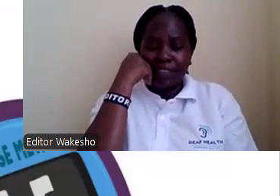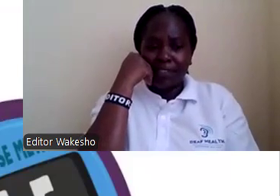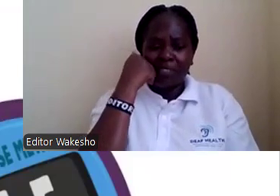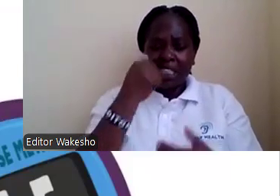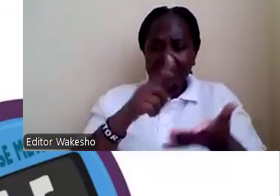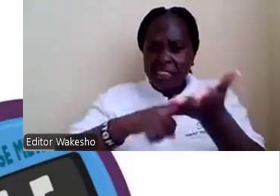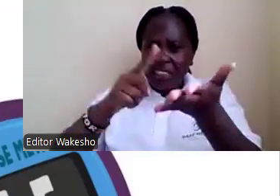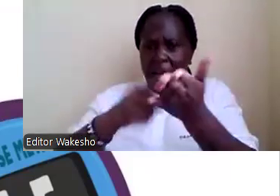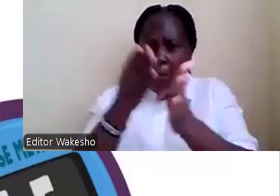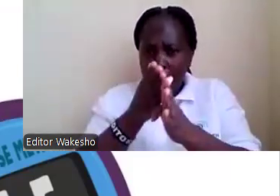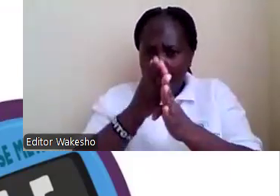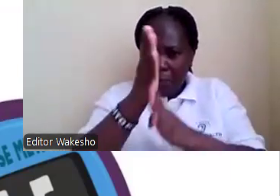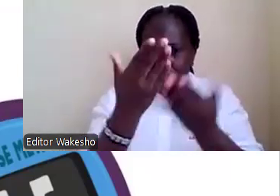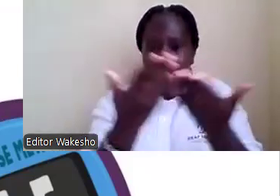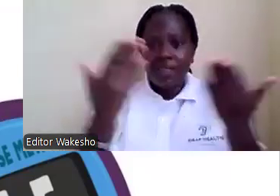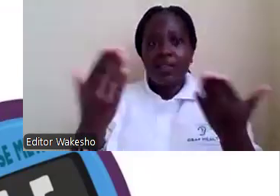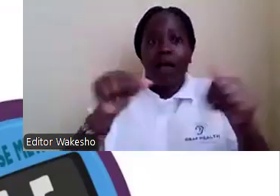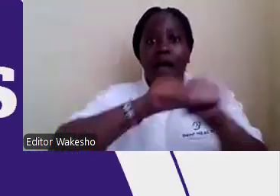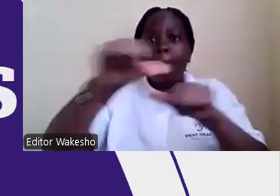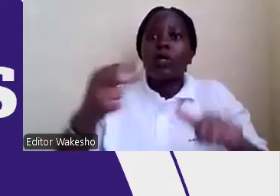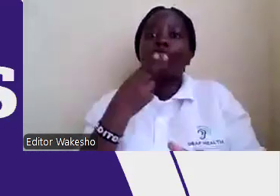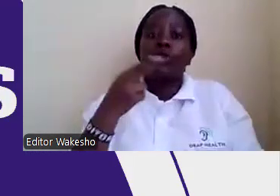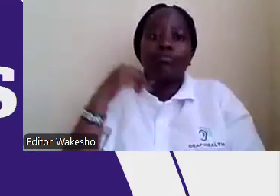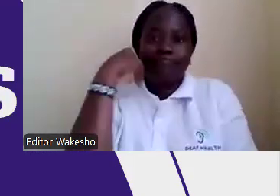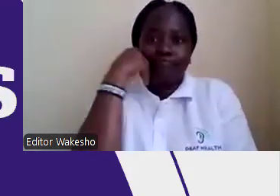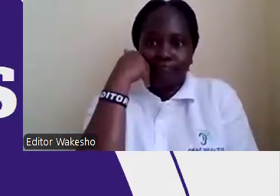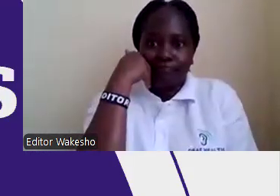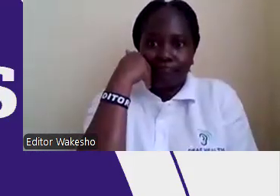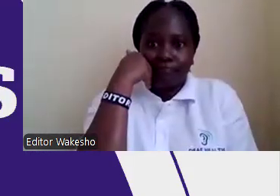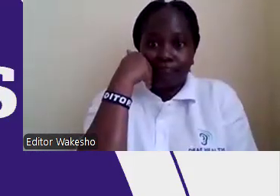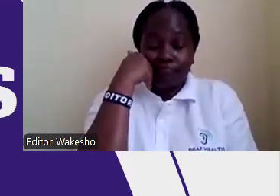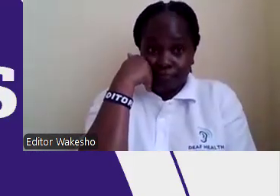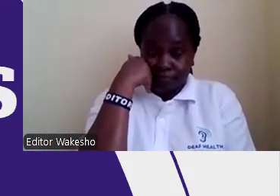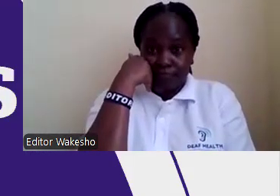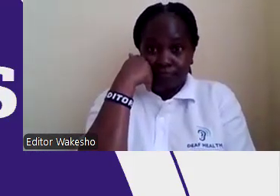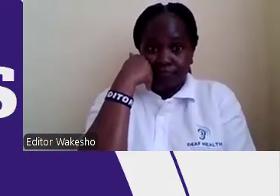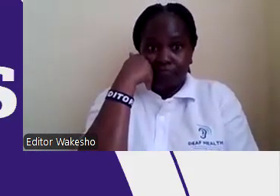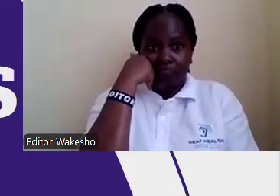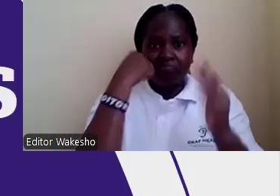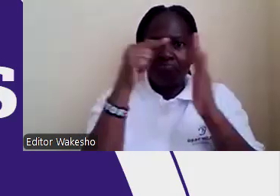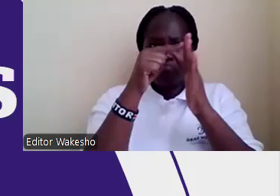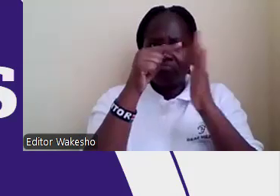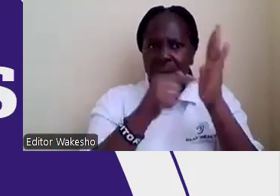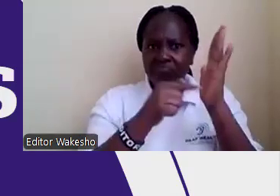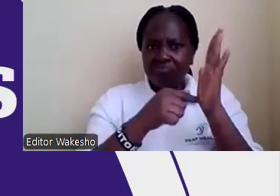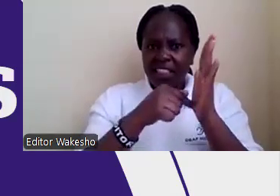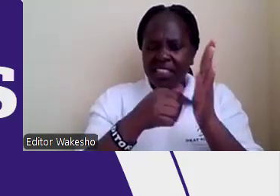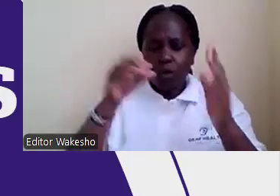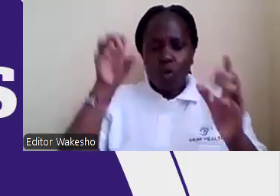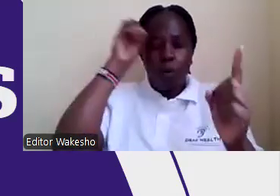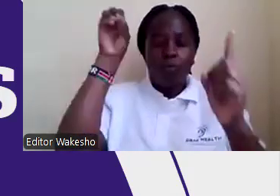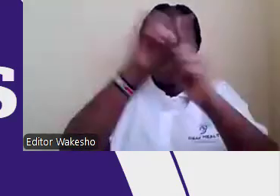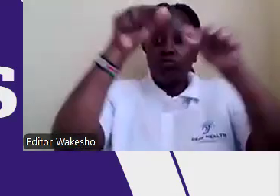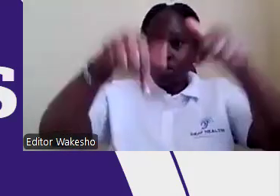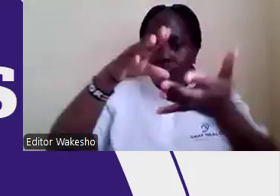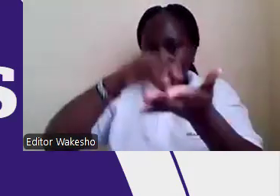main aspects of this disease. And so I listed down some of the learning objectives. Maybe I